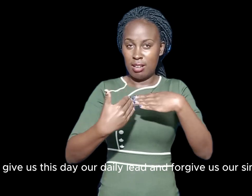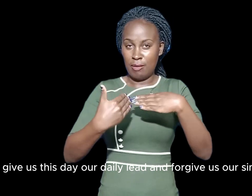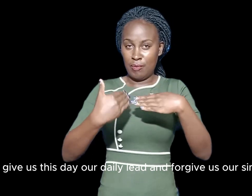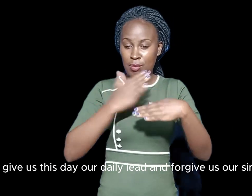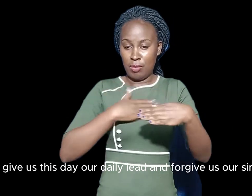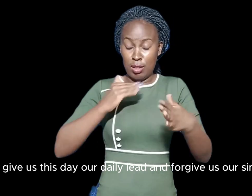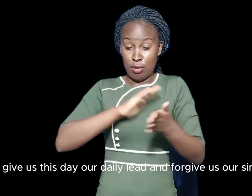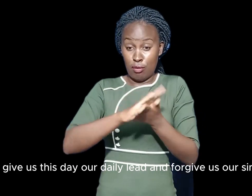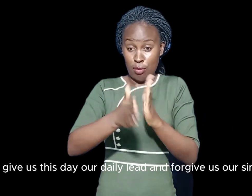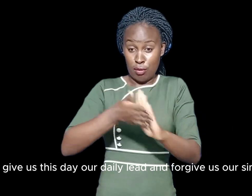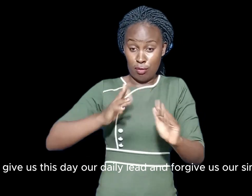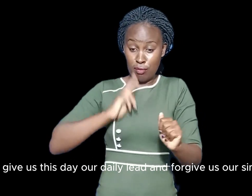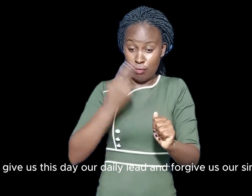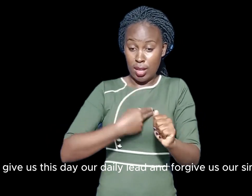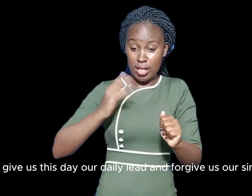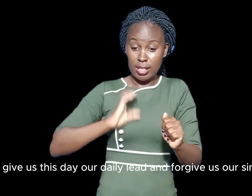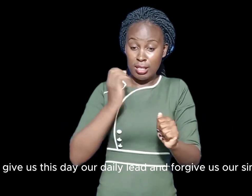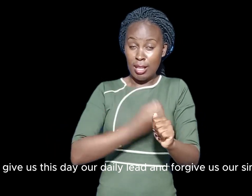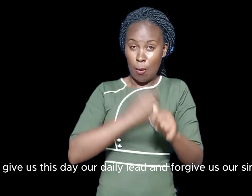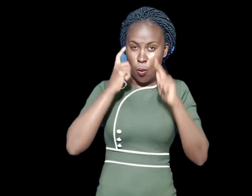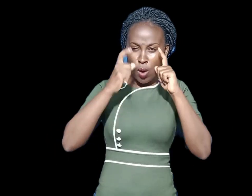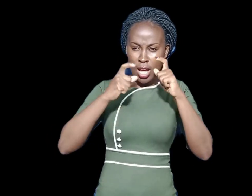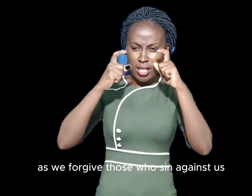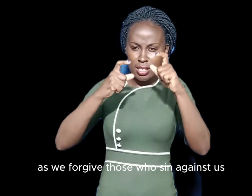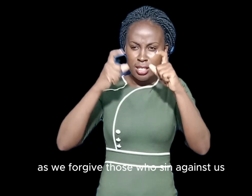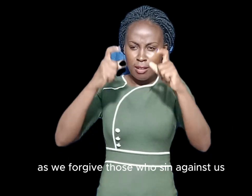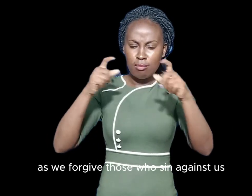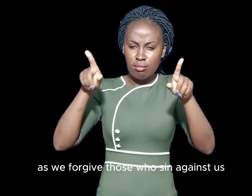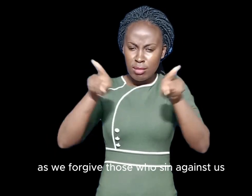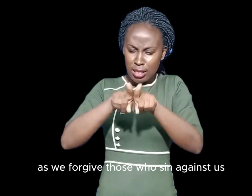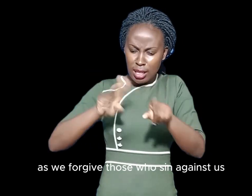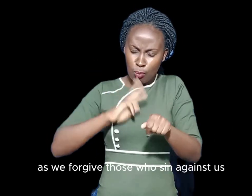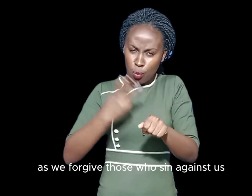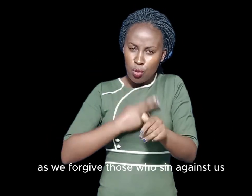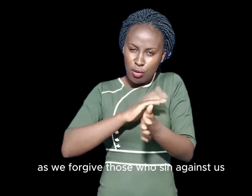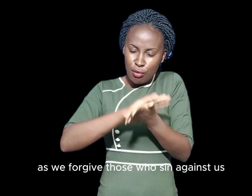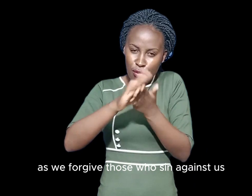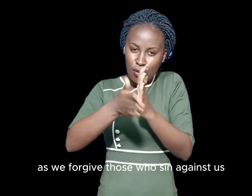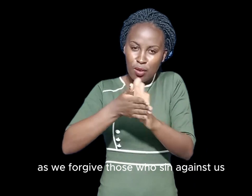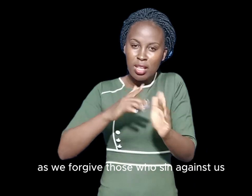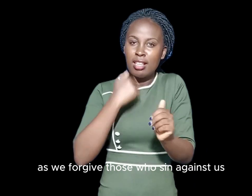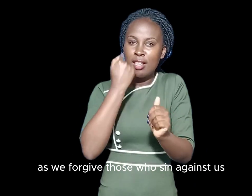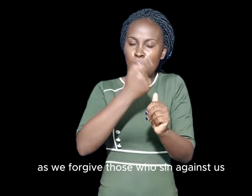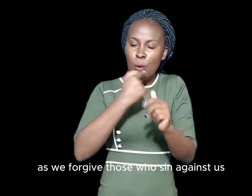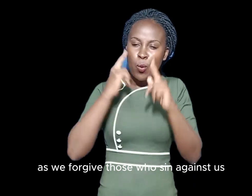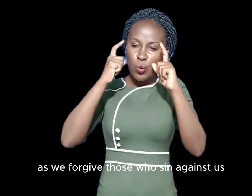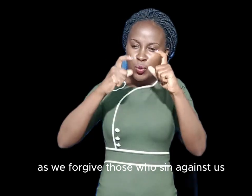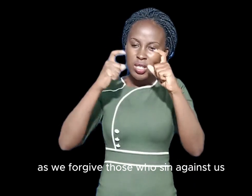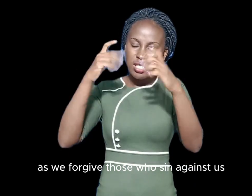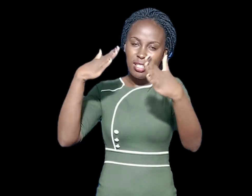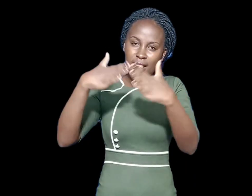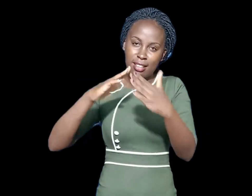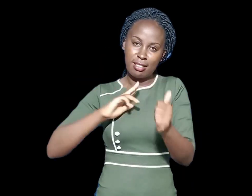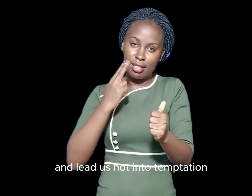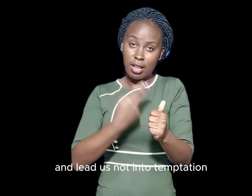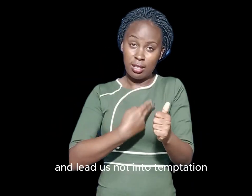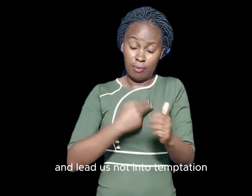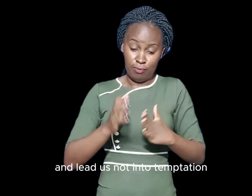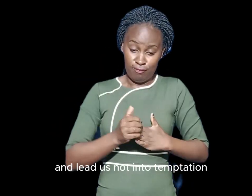forgive us Our sins As we forgive those who sin Against us And lead us